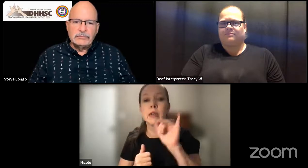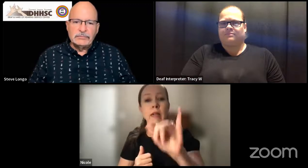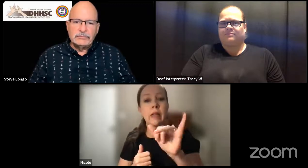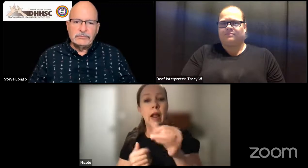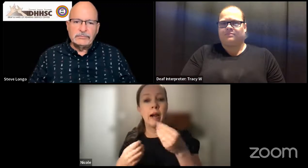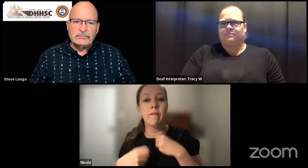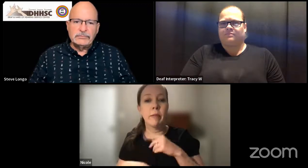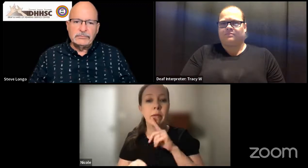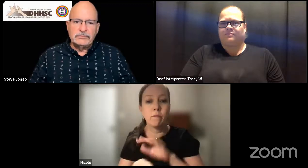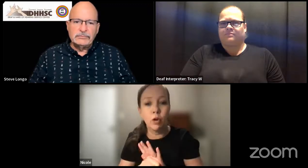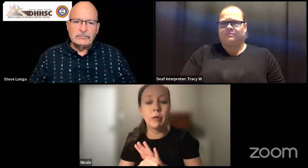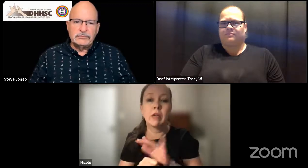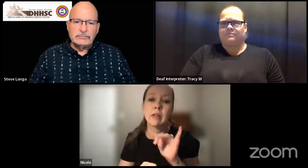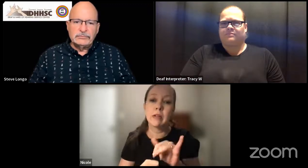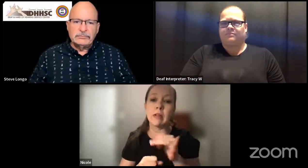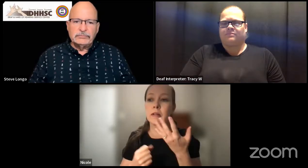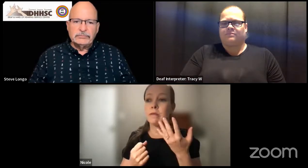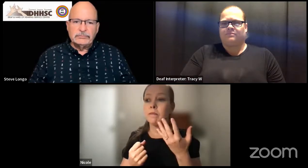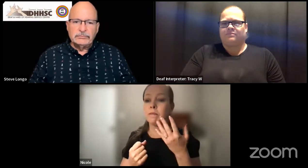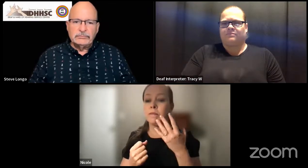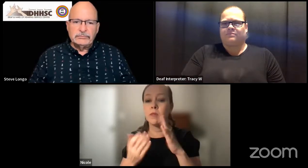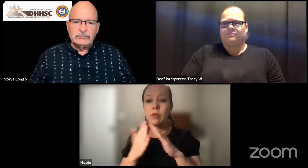It's exciting to see new faces.